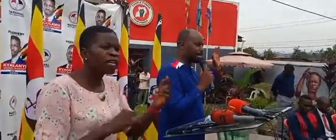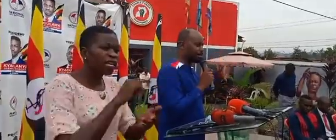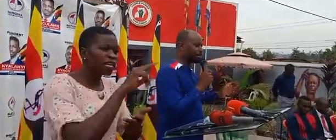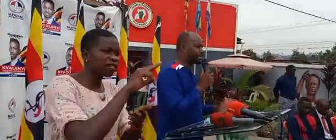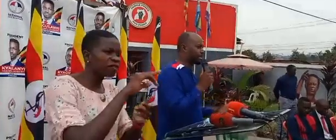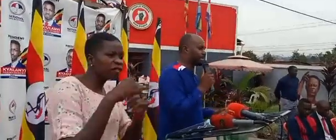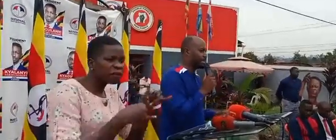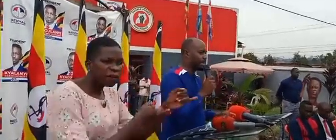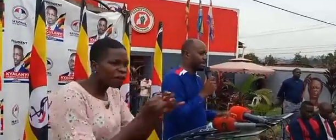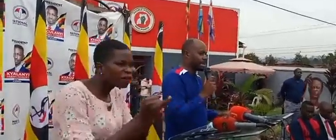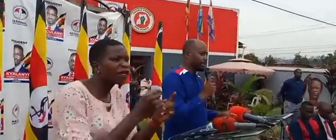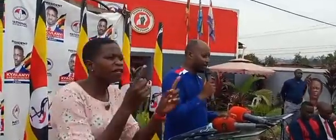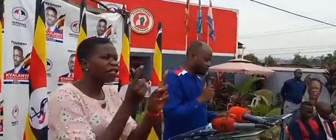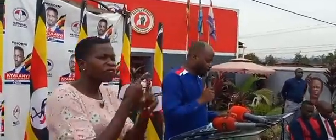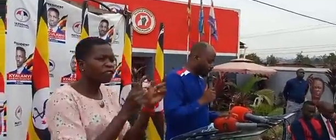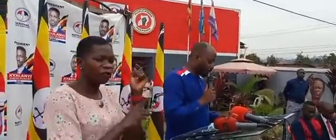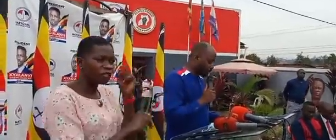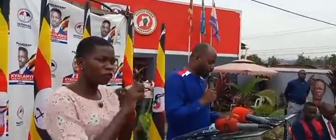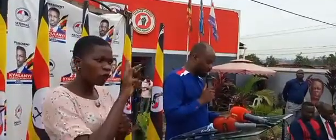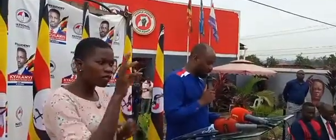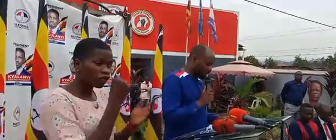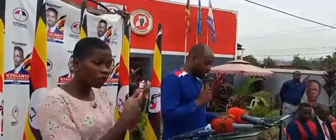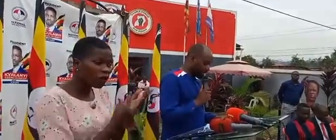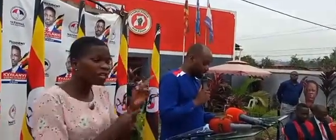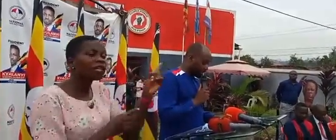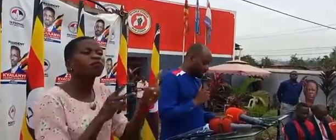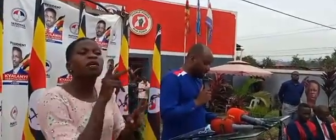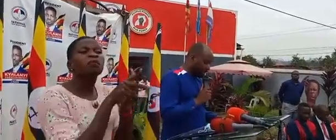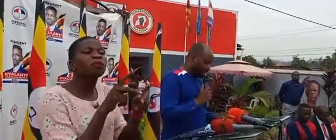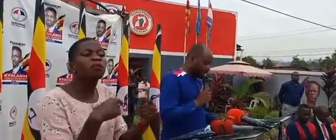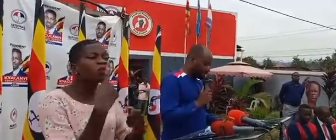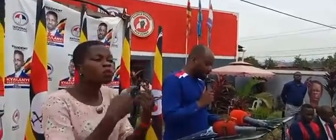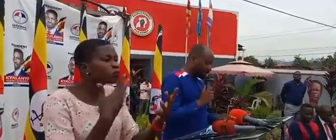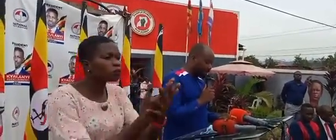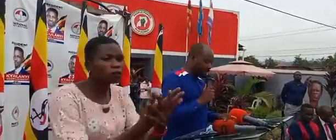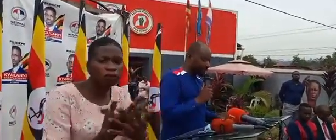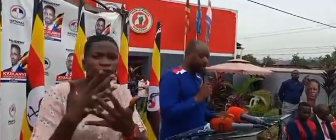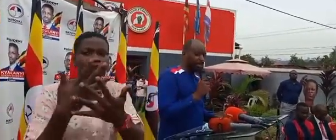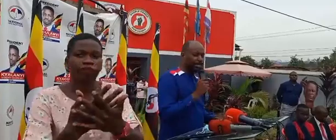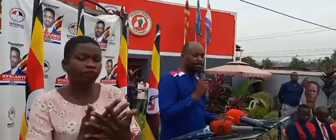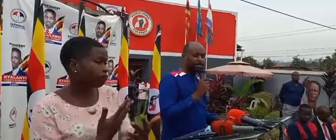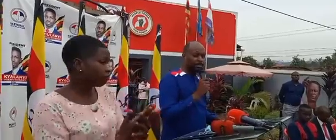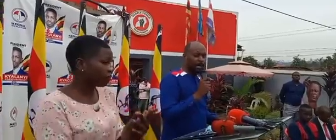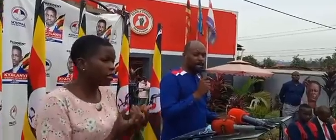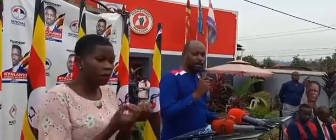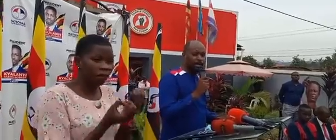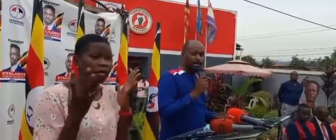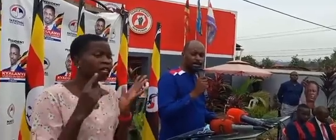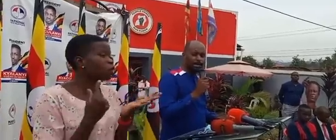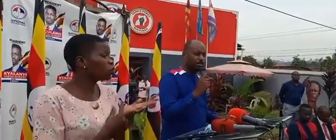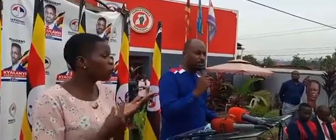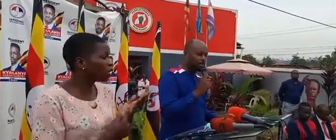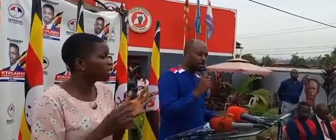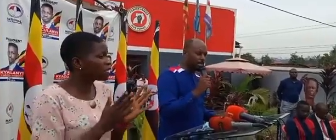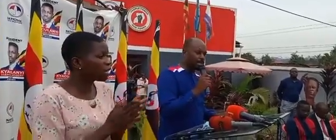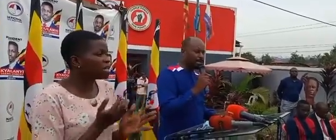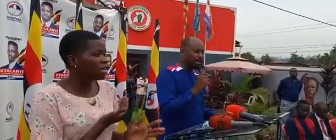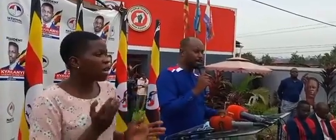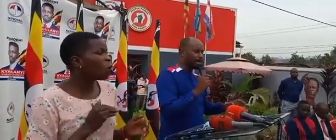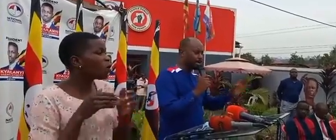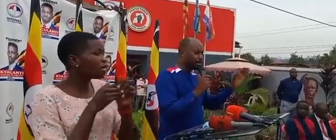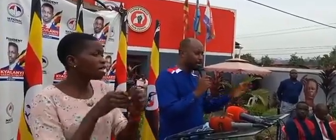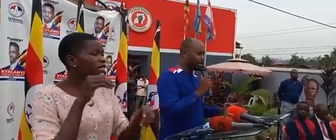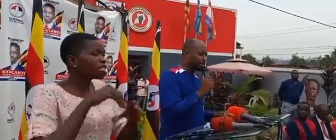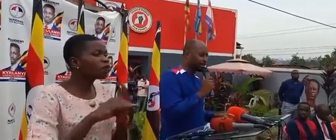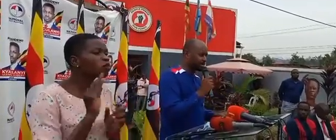Ibanda, and other places, our people continue to be abducted. Very many Ugandans, our leaders in Busia